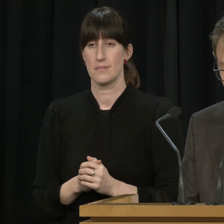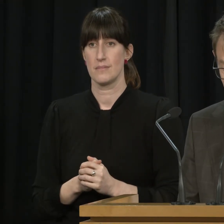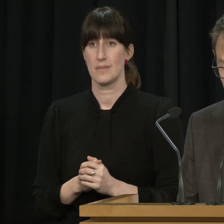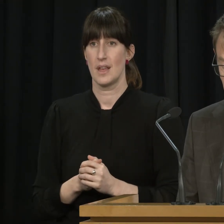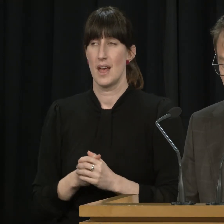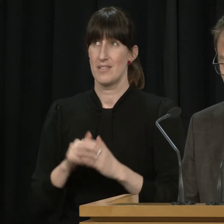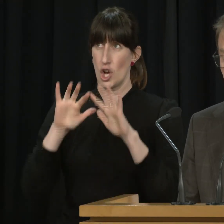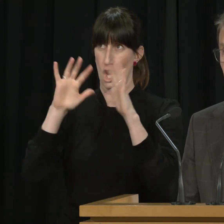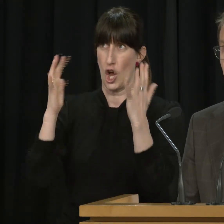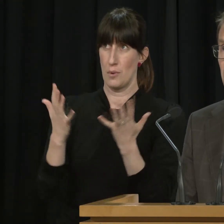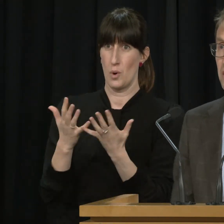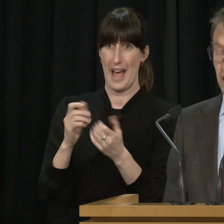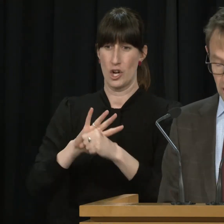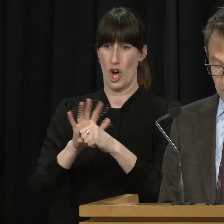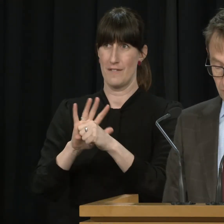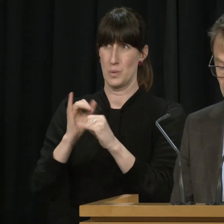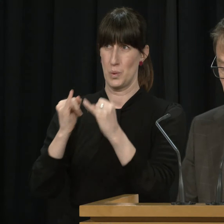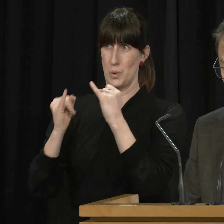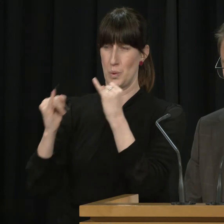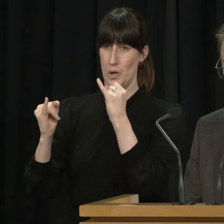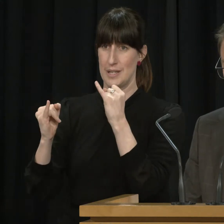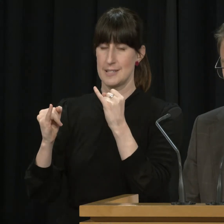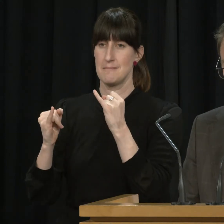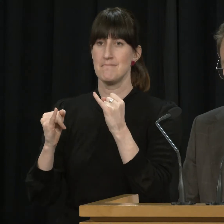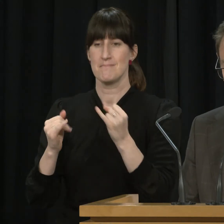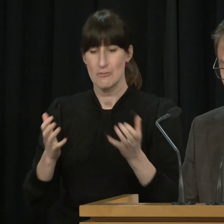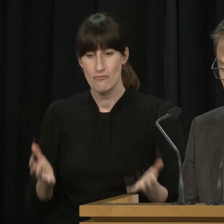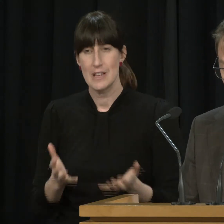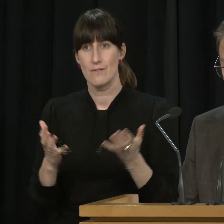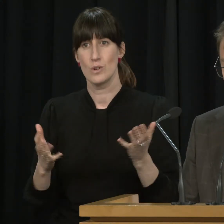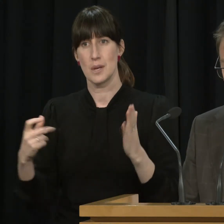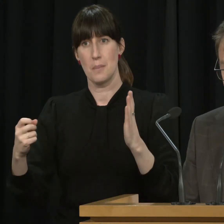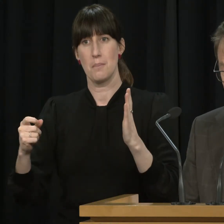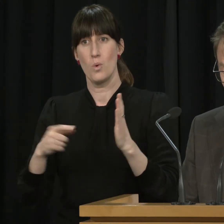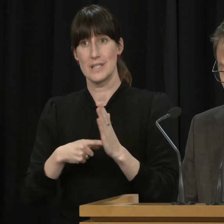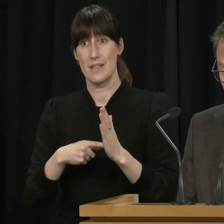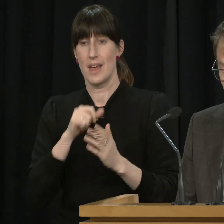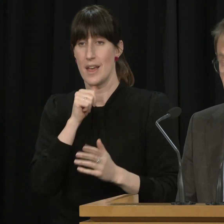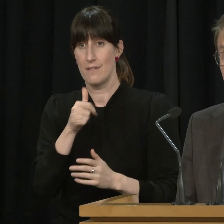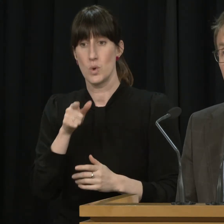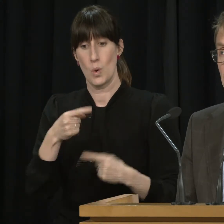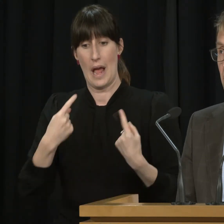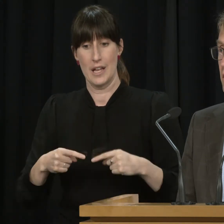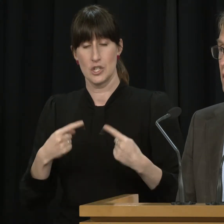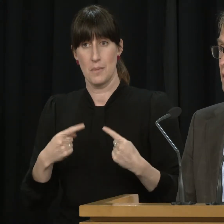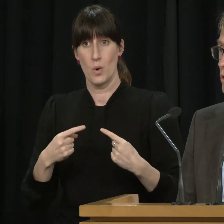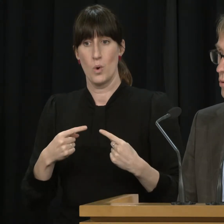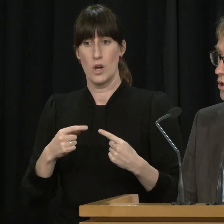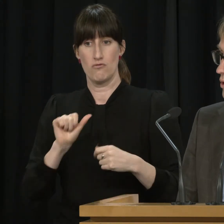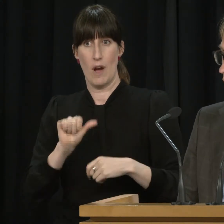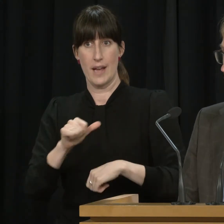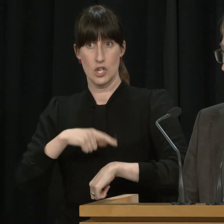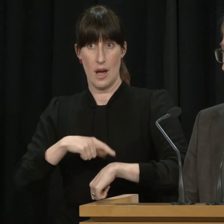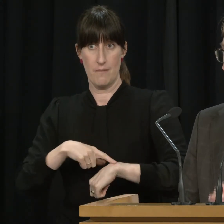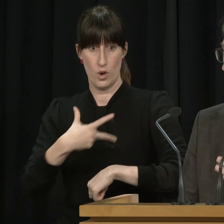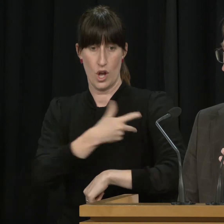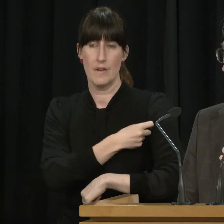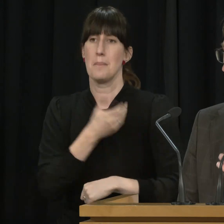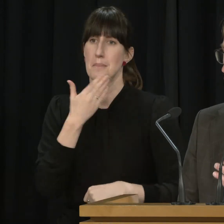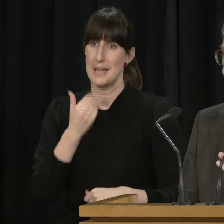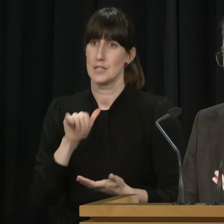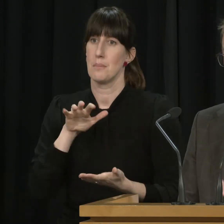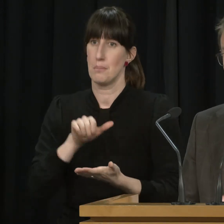all the more the importance of booking a COVID vaccination when you become eligible. It's been great to see huge interest